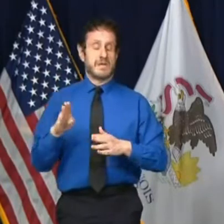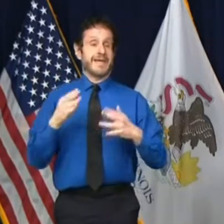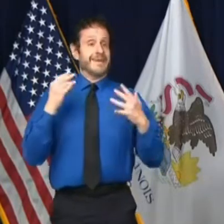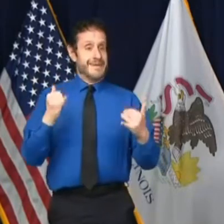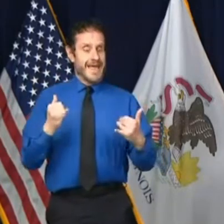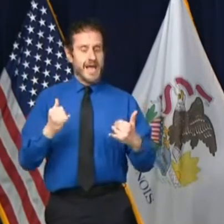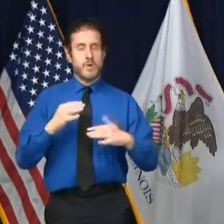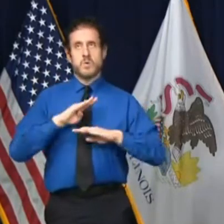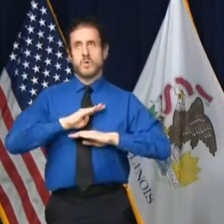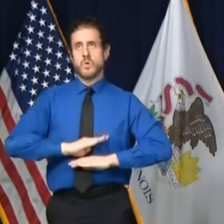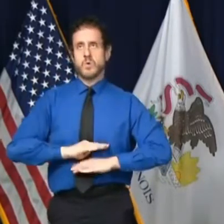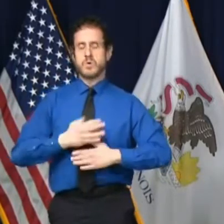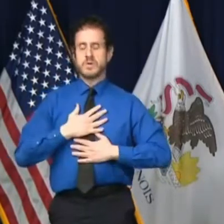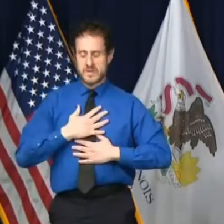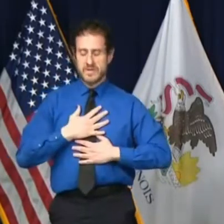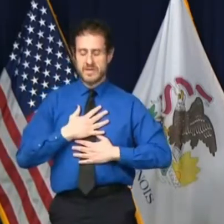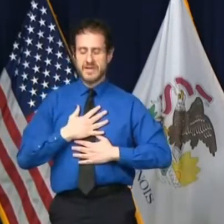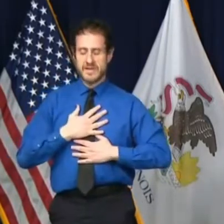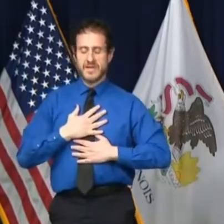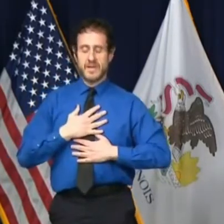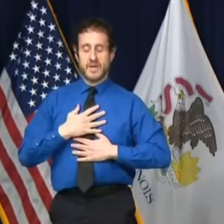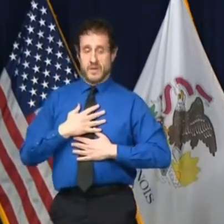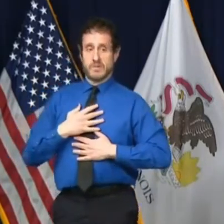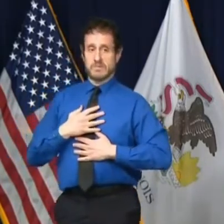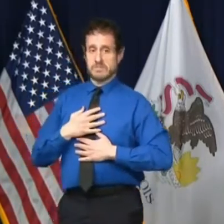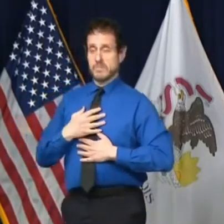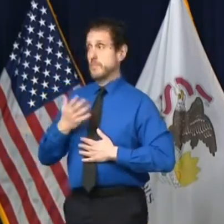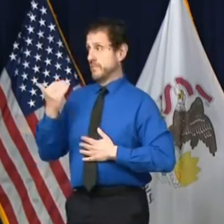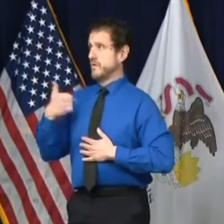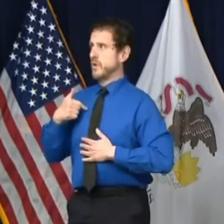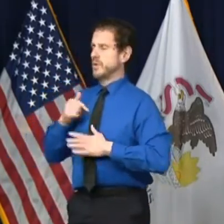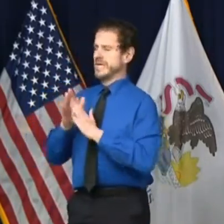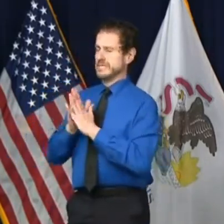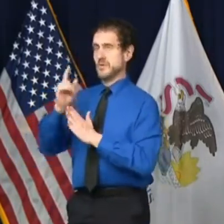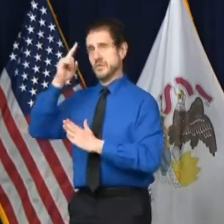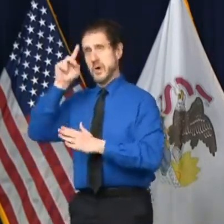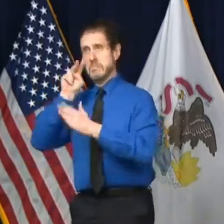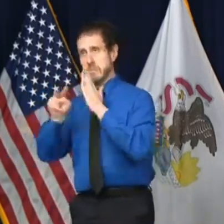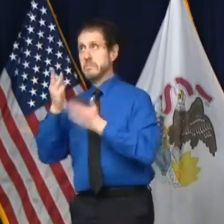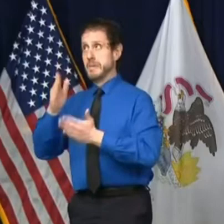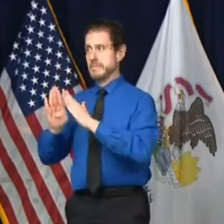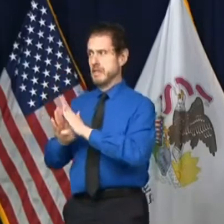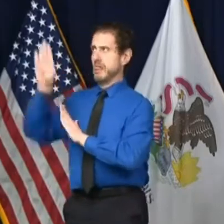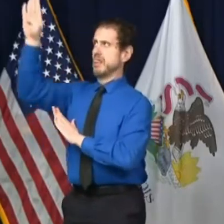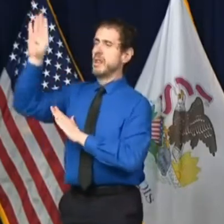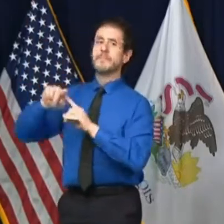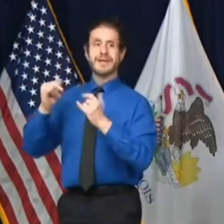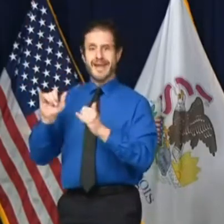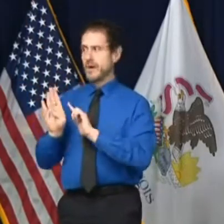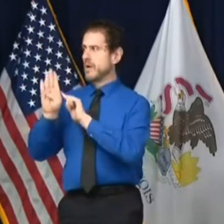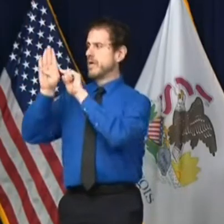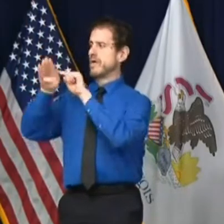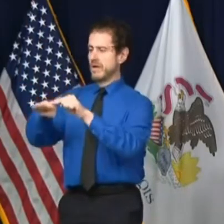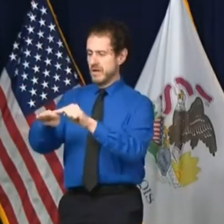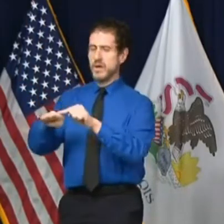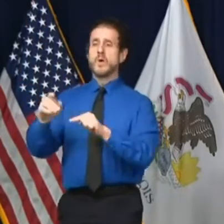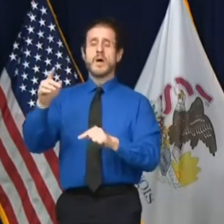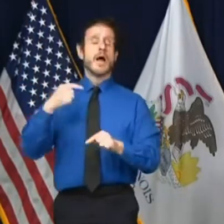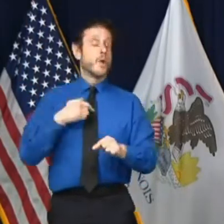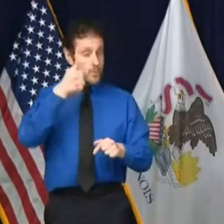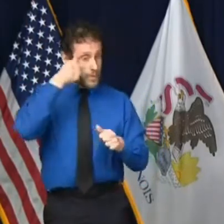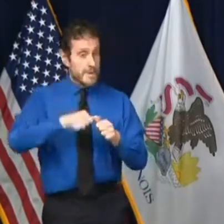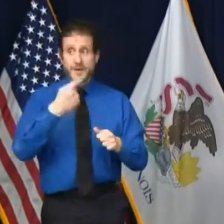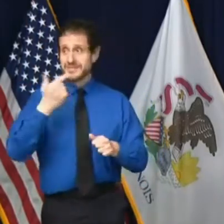And so thank goodness. And I said early on, my prayer is that we won't have to use McCormick Place or any of the alternate